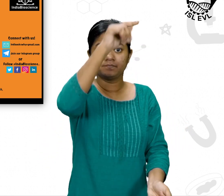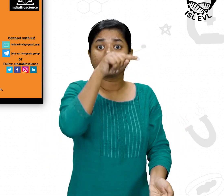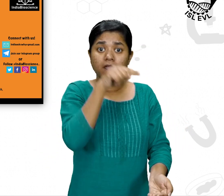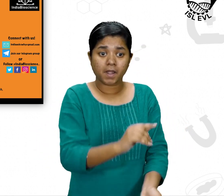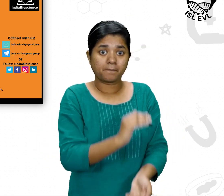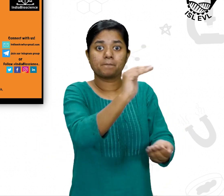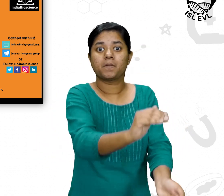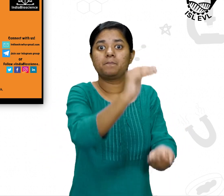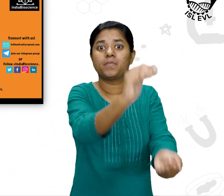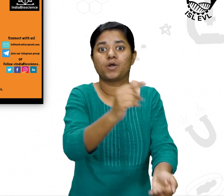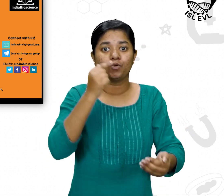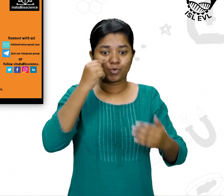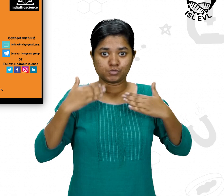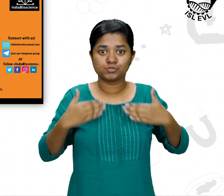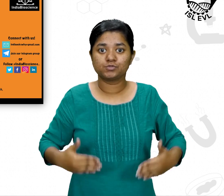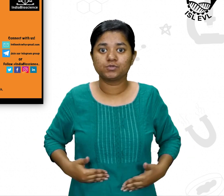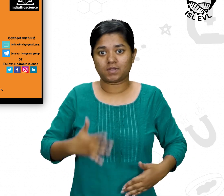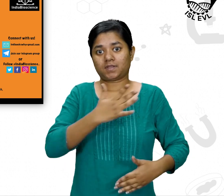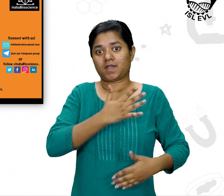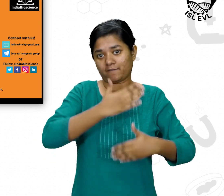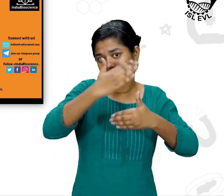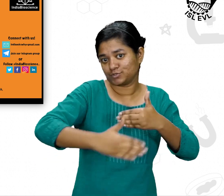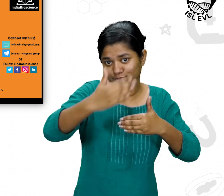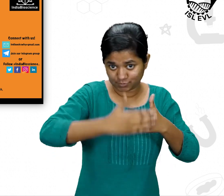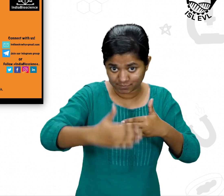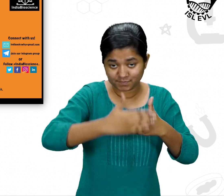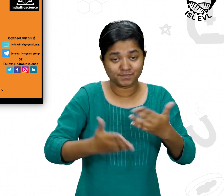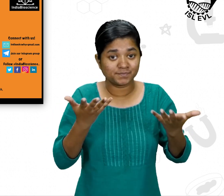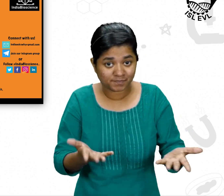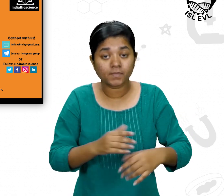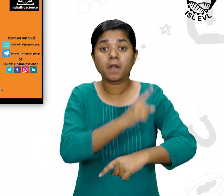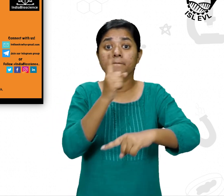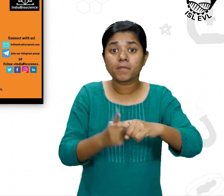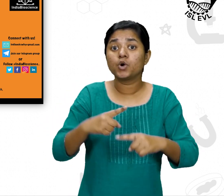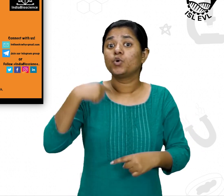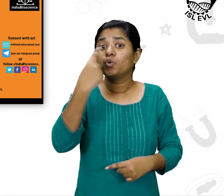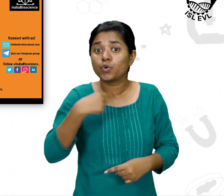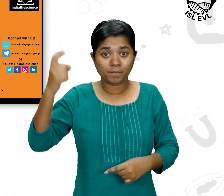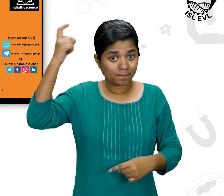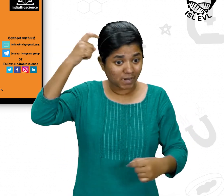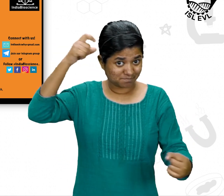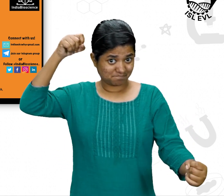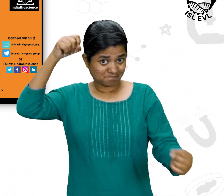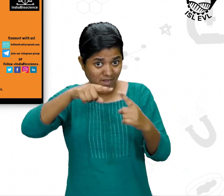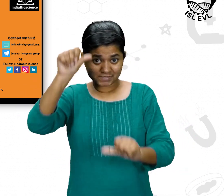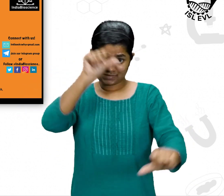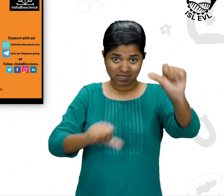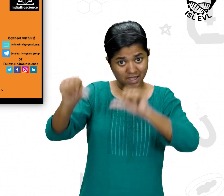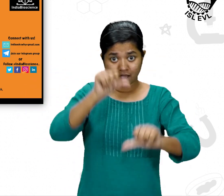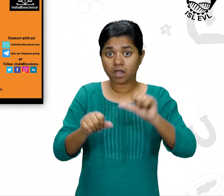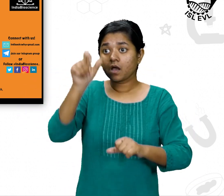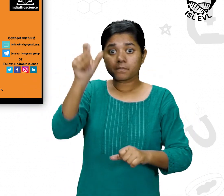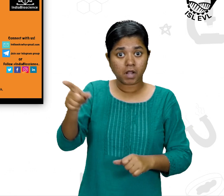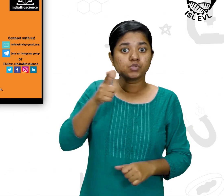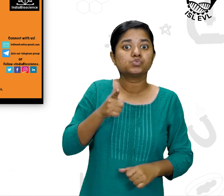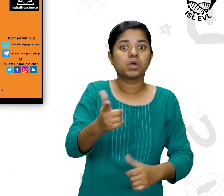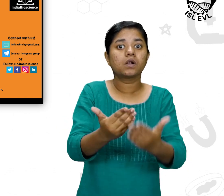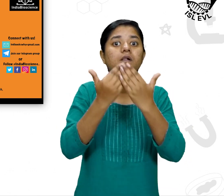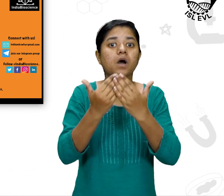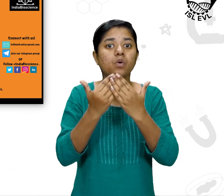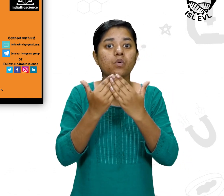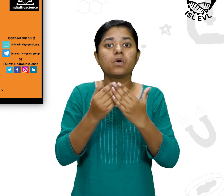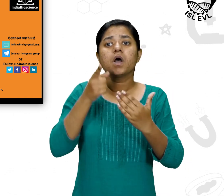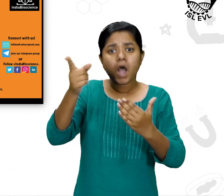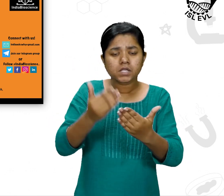And neuroscientists like Dr. Vaidya, who perform studies on mice, use proxy measures to understand their